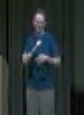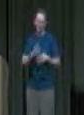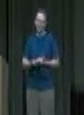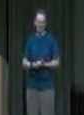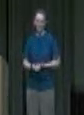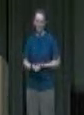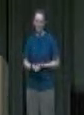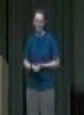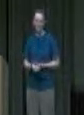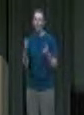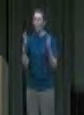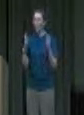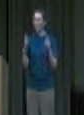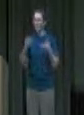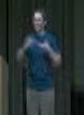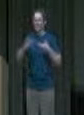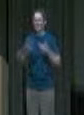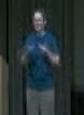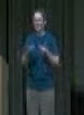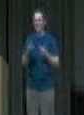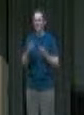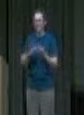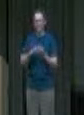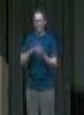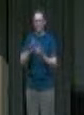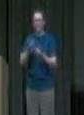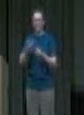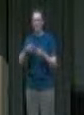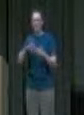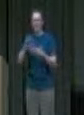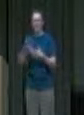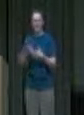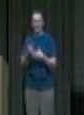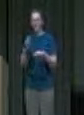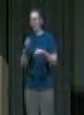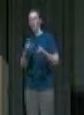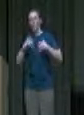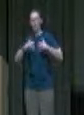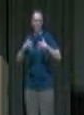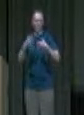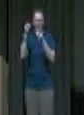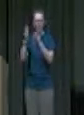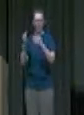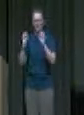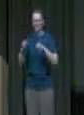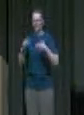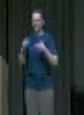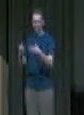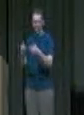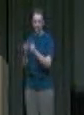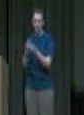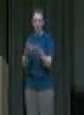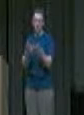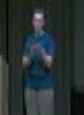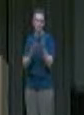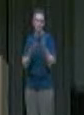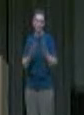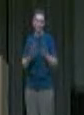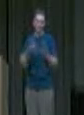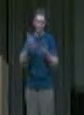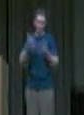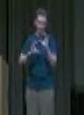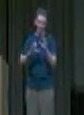that project, the award and notice to proceed is given for the construction contractors, that's information that can be